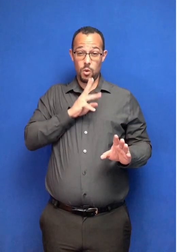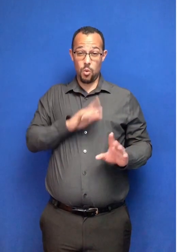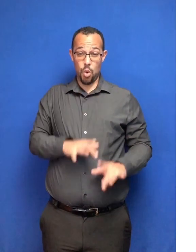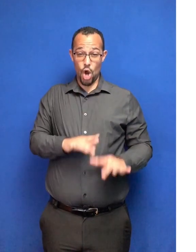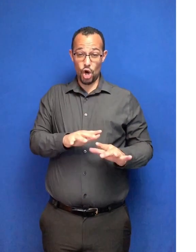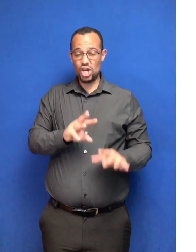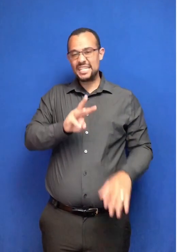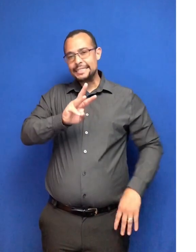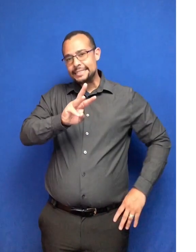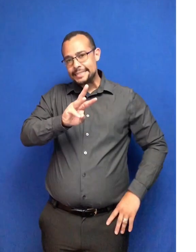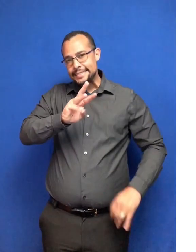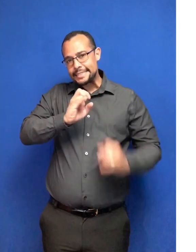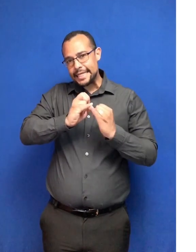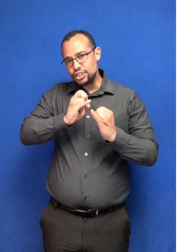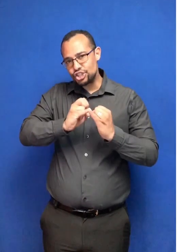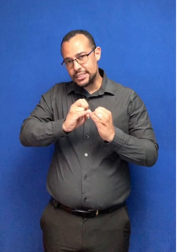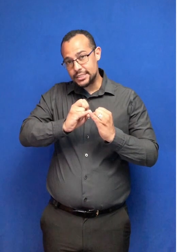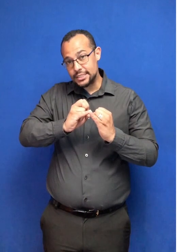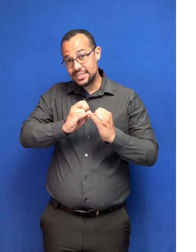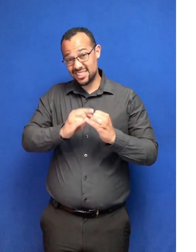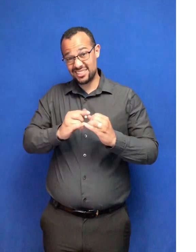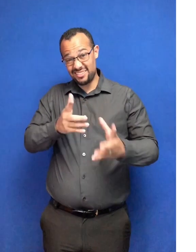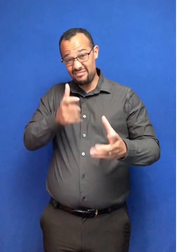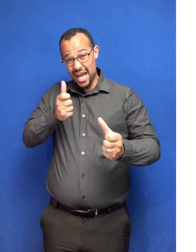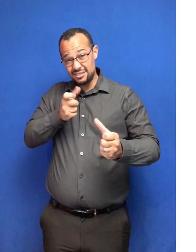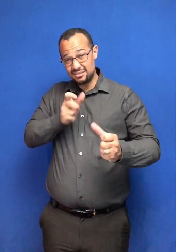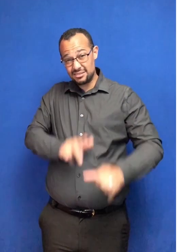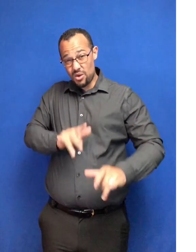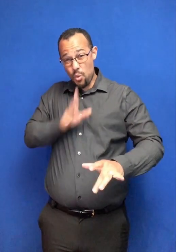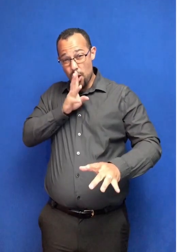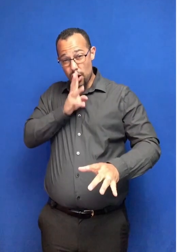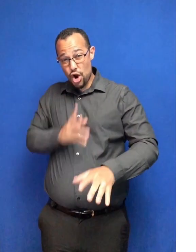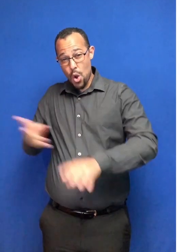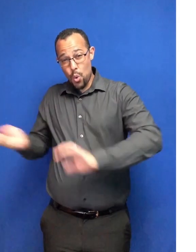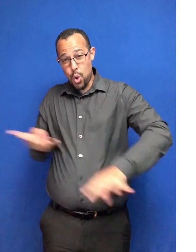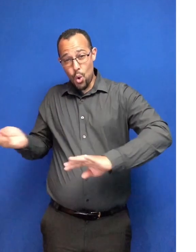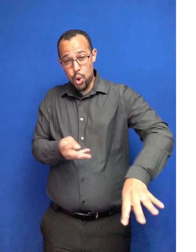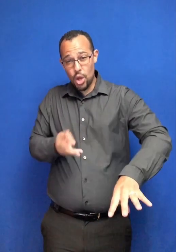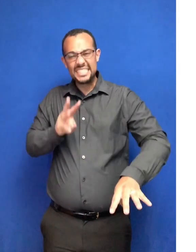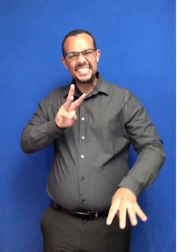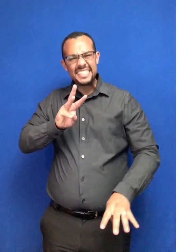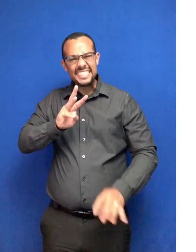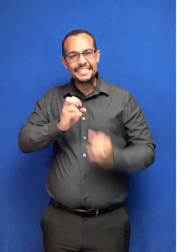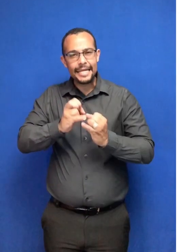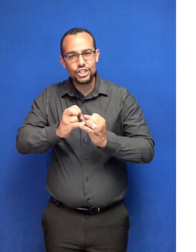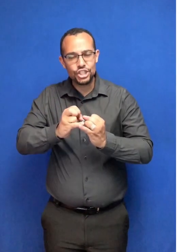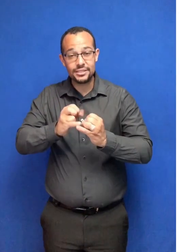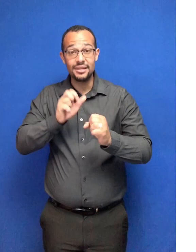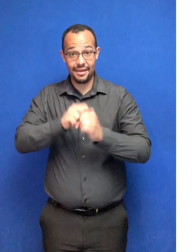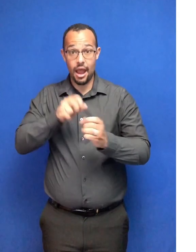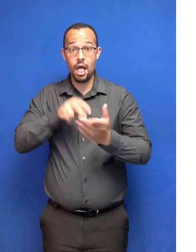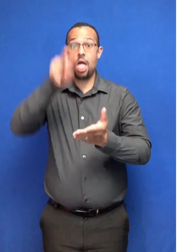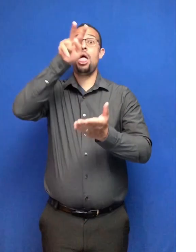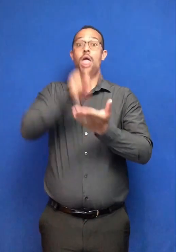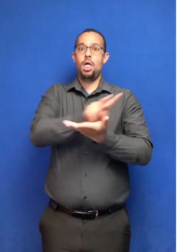So that can take your legs out, knock you down, and carry you away. 1 foot of fast-moving water is enough water to pick up